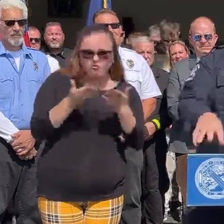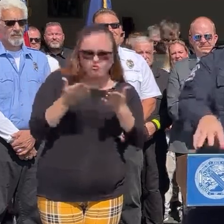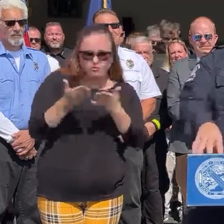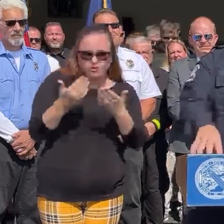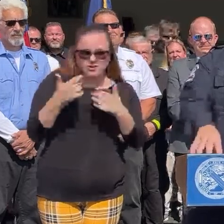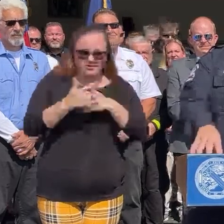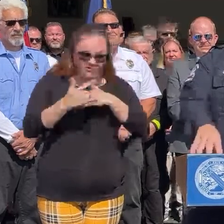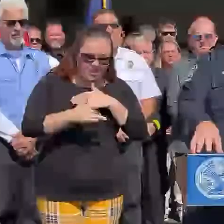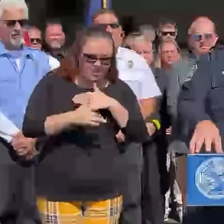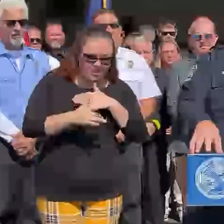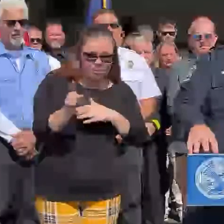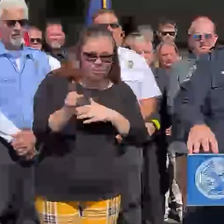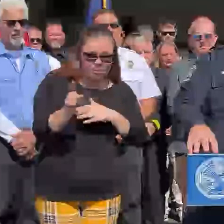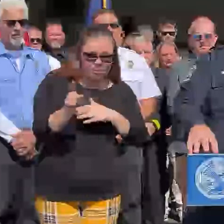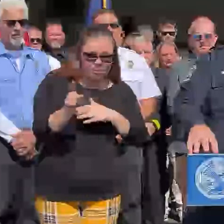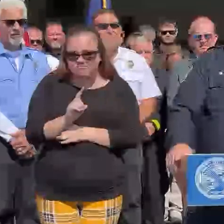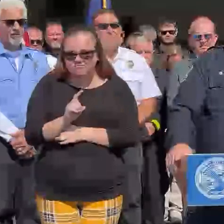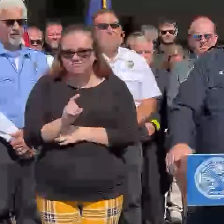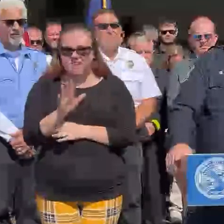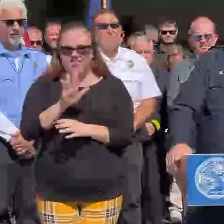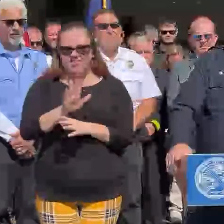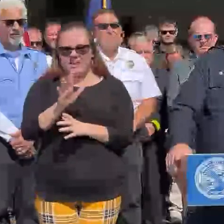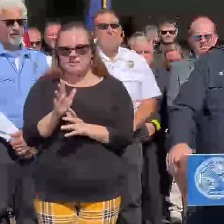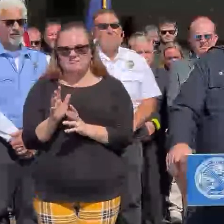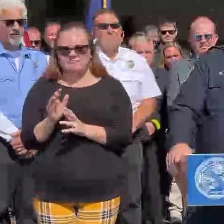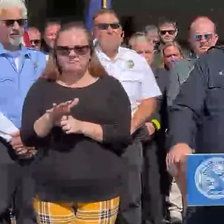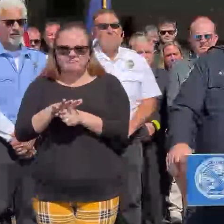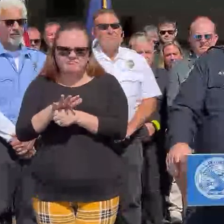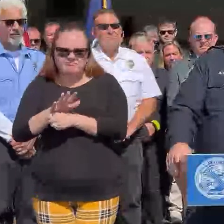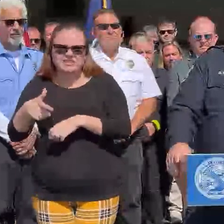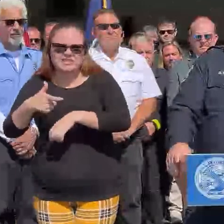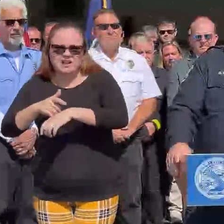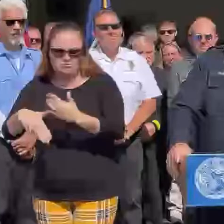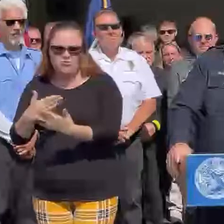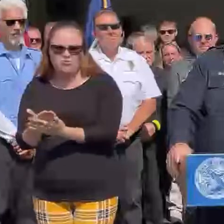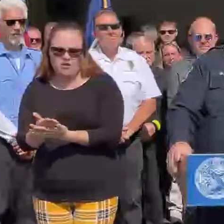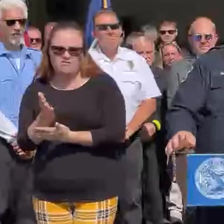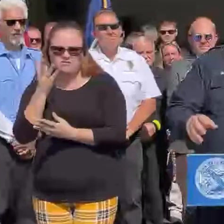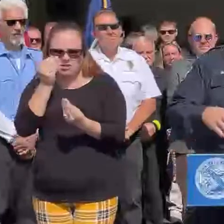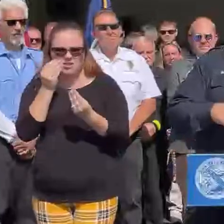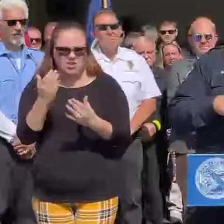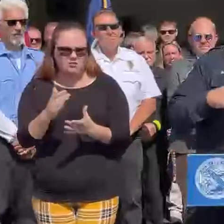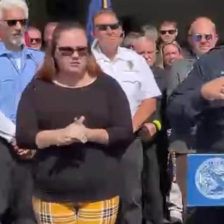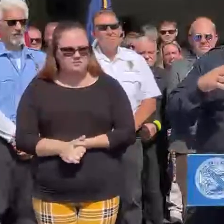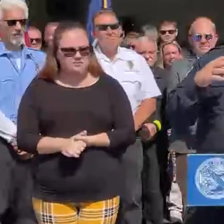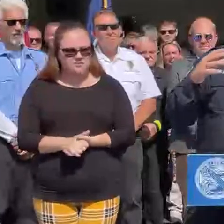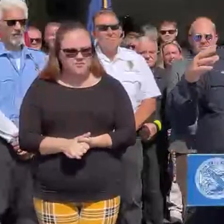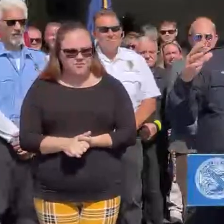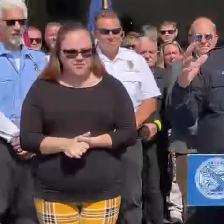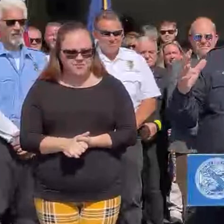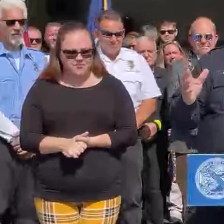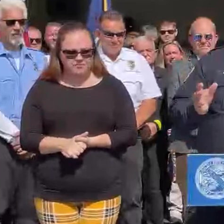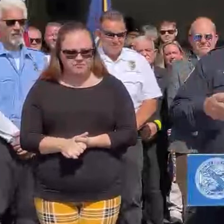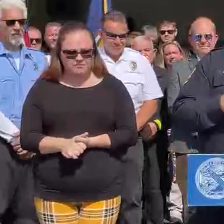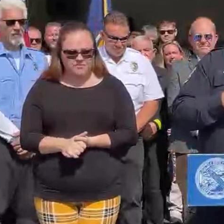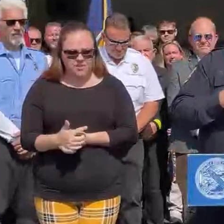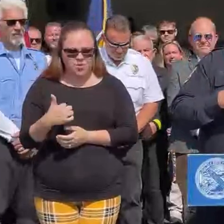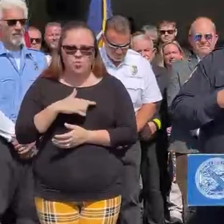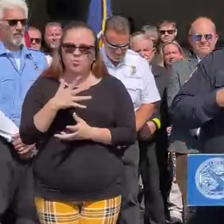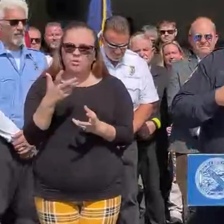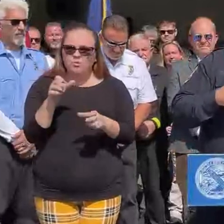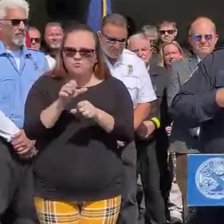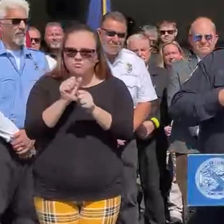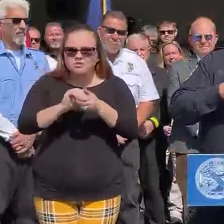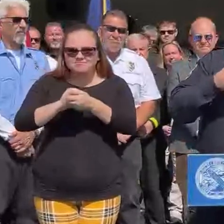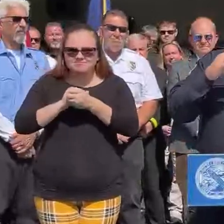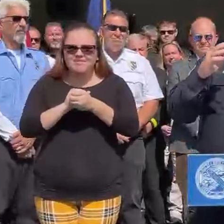let them know what ambulances, what services we have available, where they are, and what their ETA, their calls are. It's